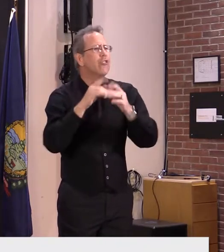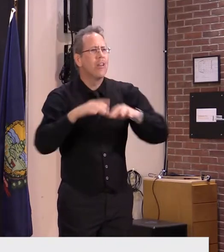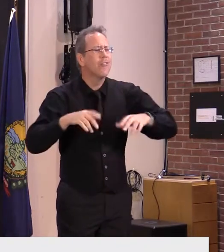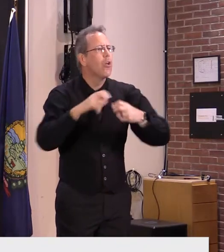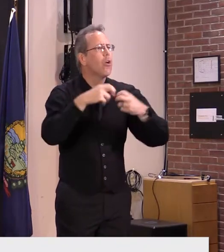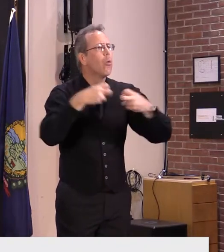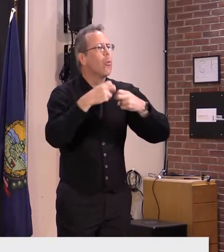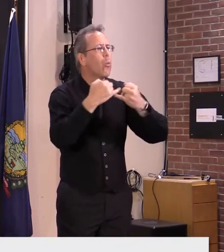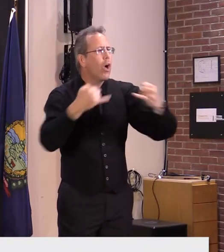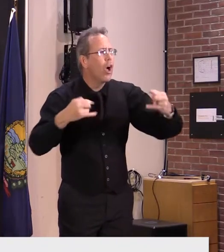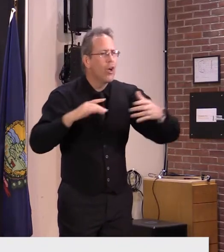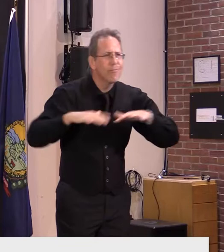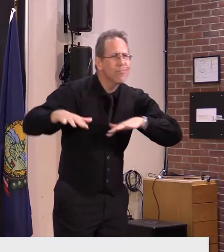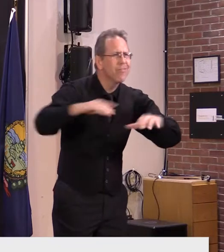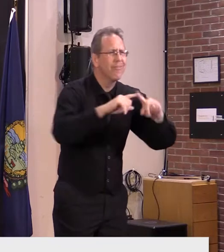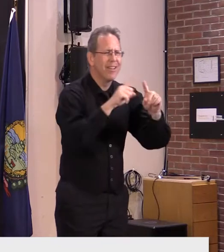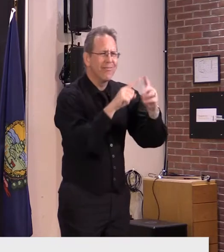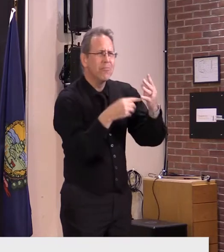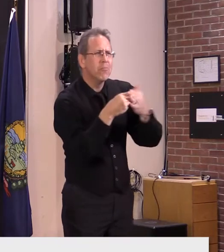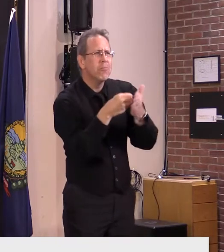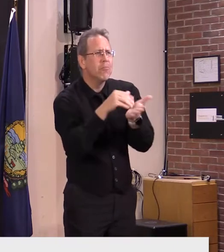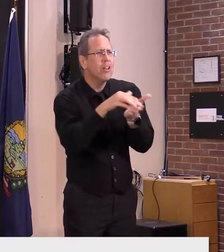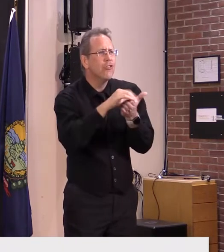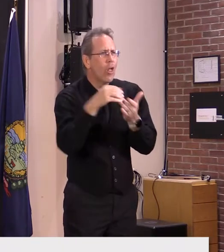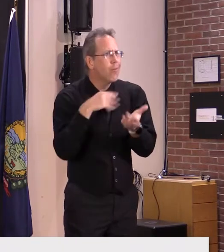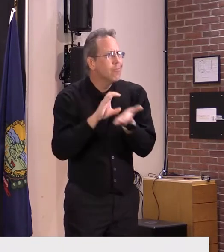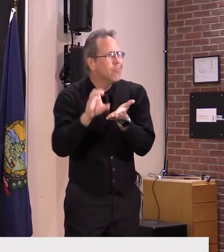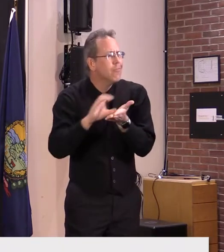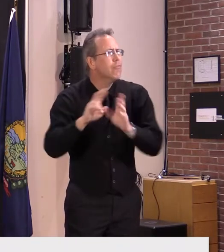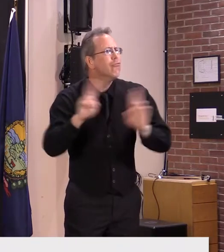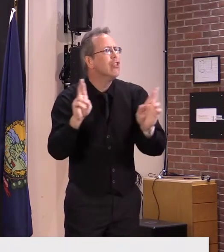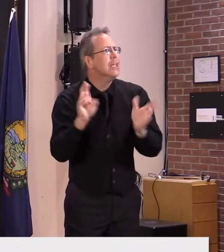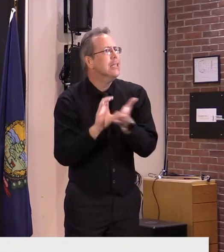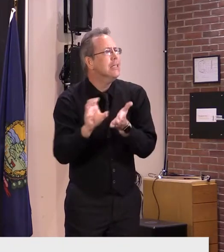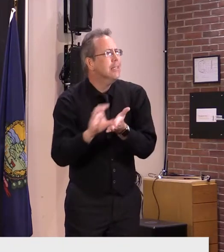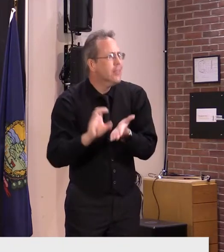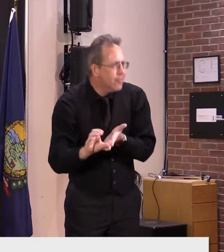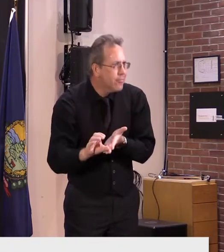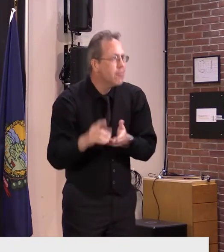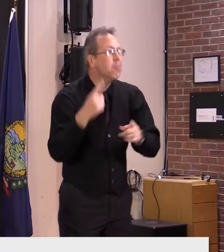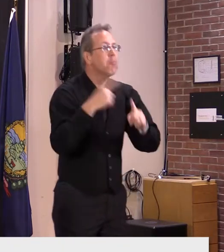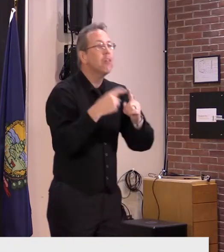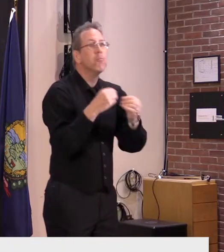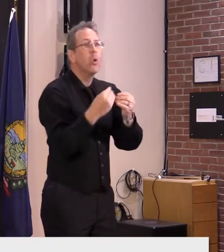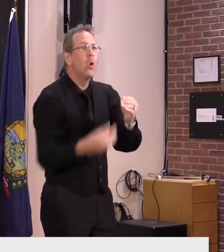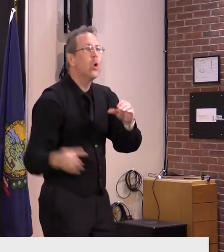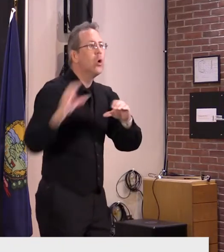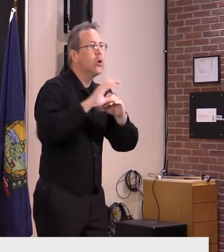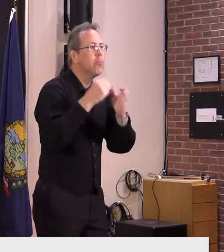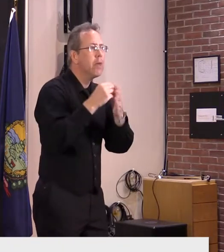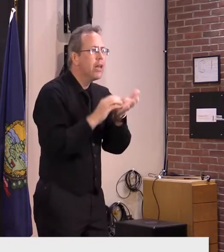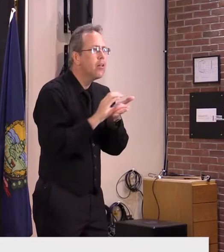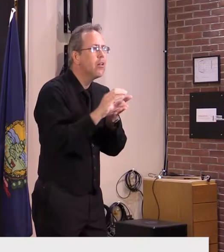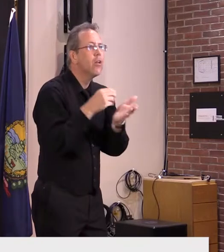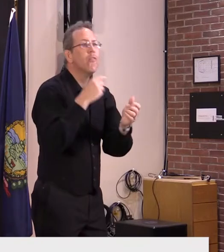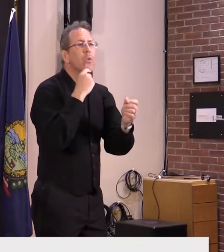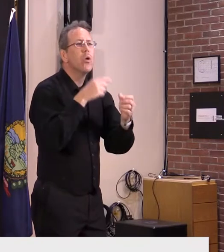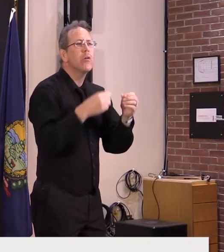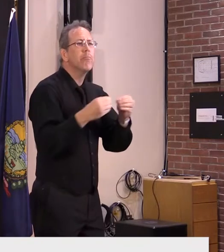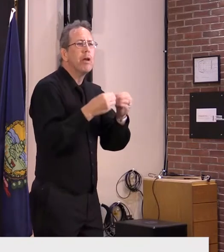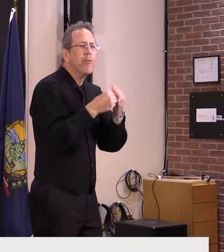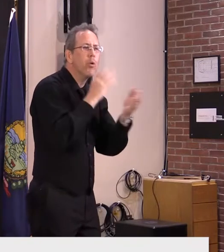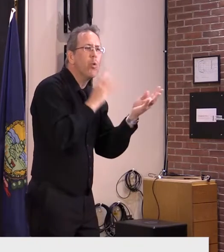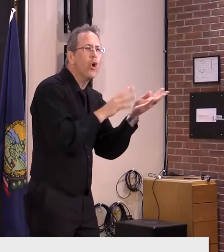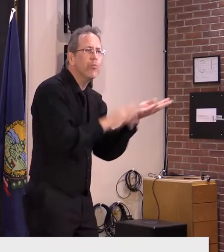more. We'll also invest another $100 million plus in water, sewer, and stormwater infrastructure, which will